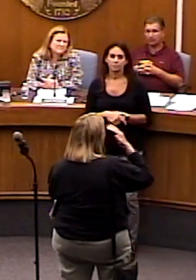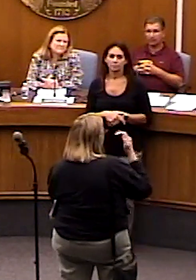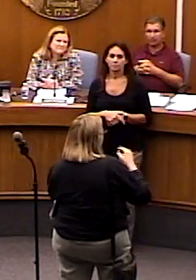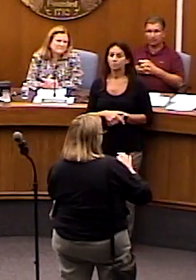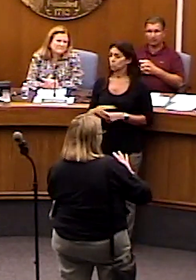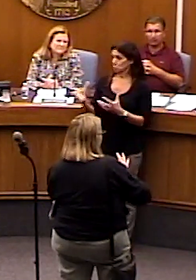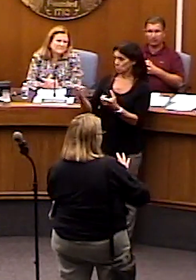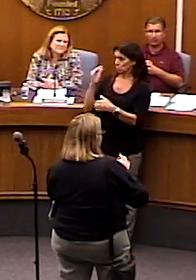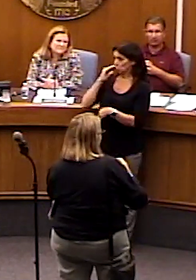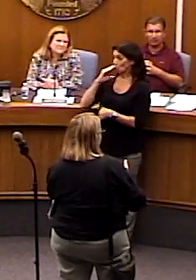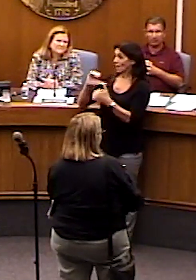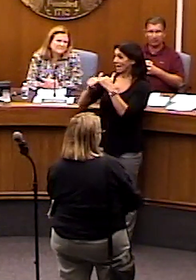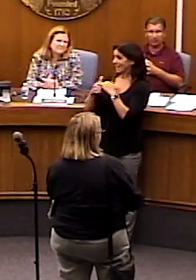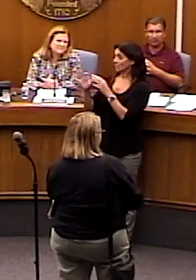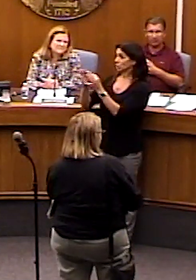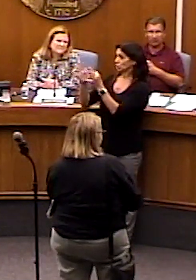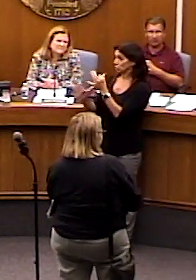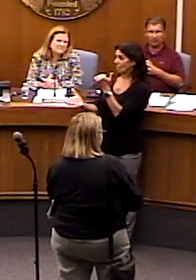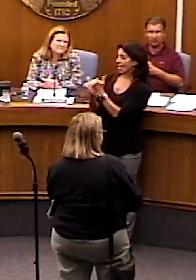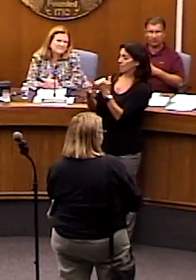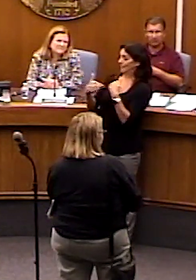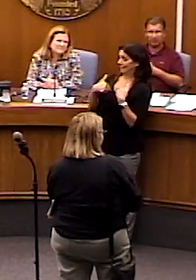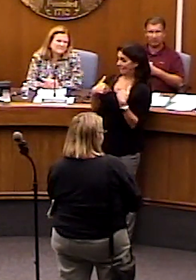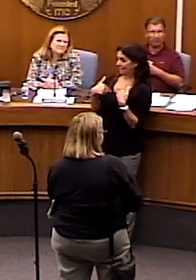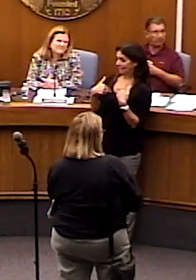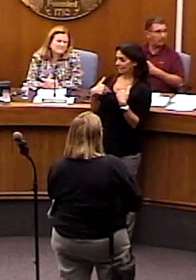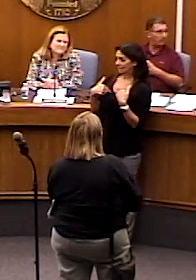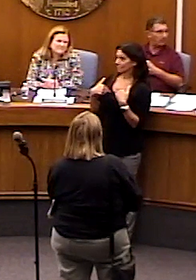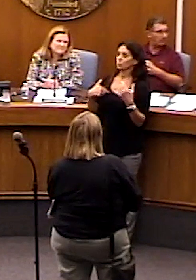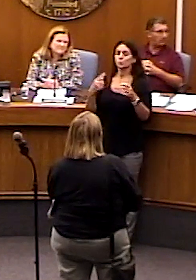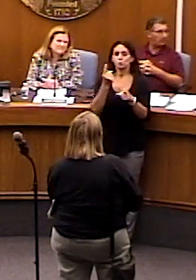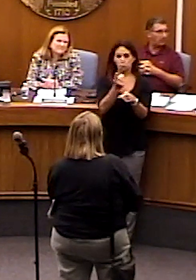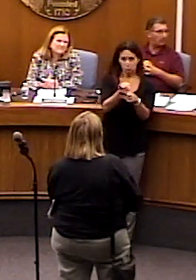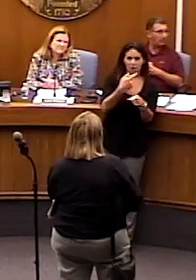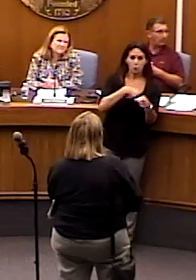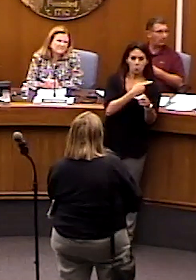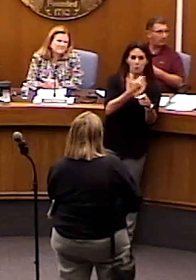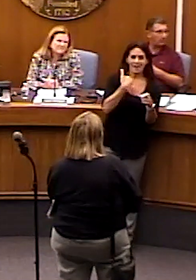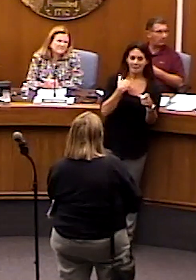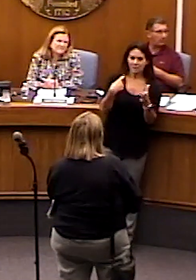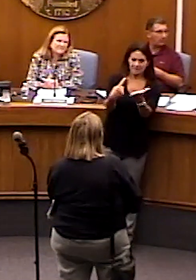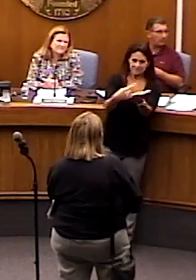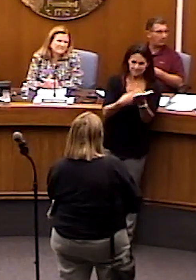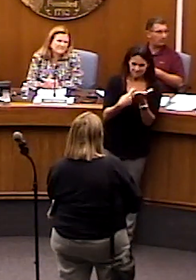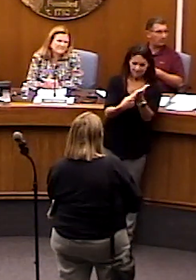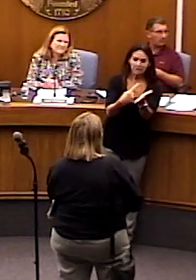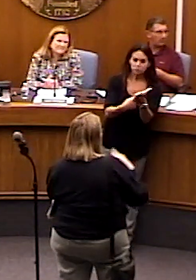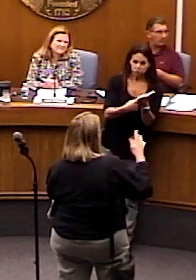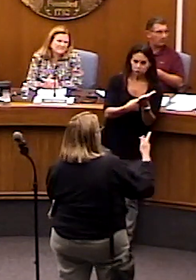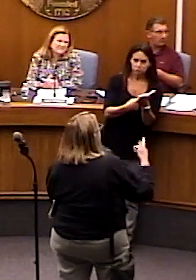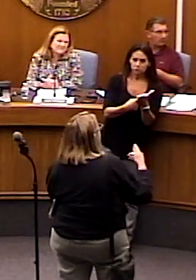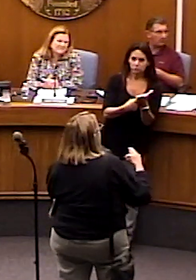you want to know how the interpreter helps me? Right, we are having a discussion right now.